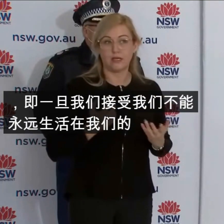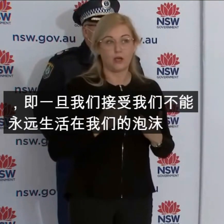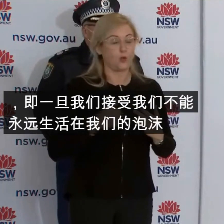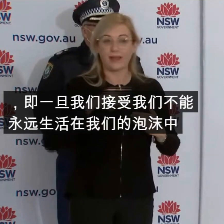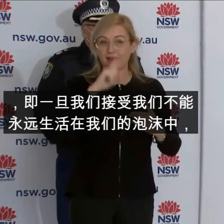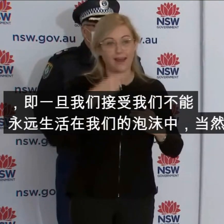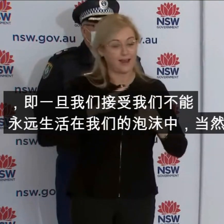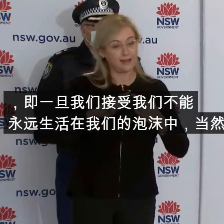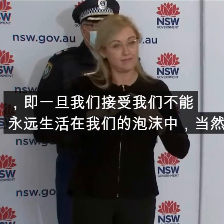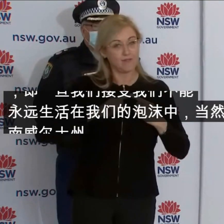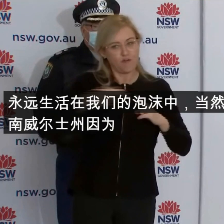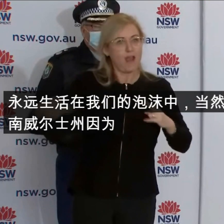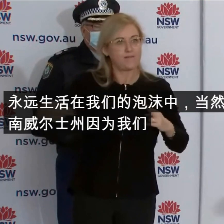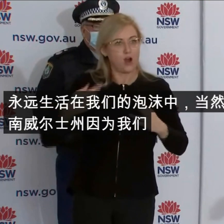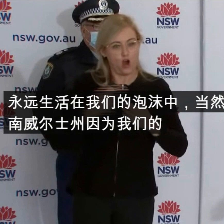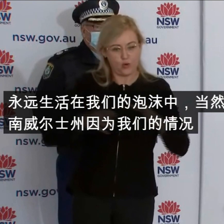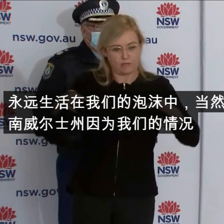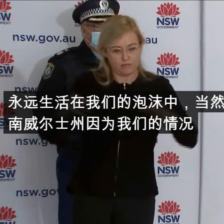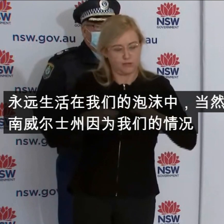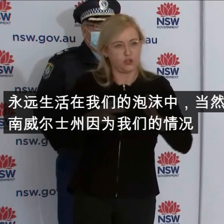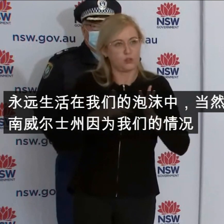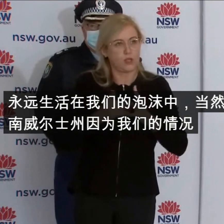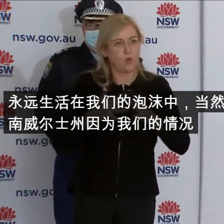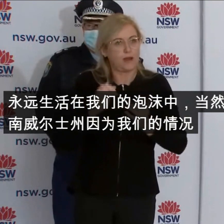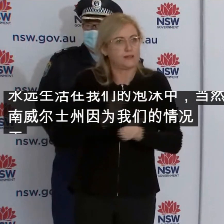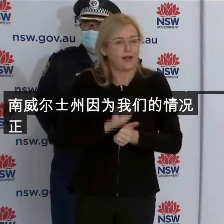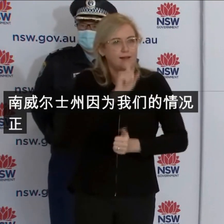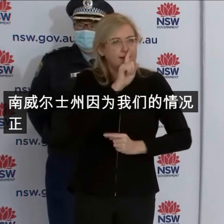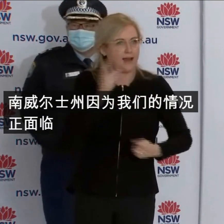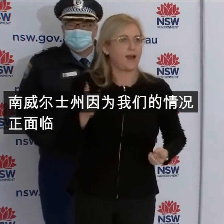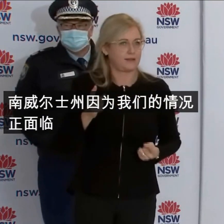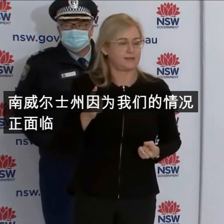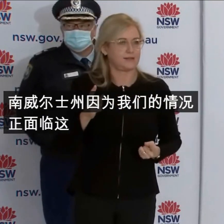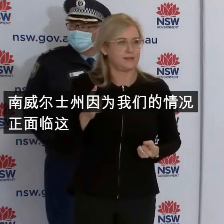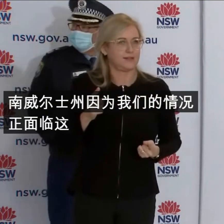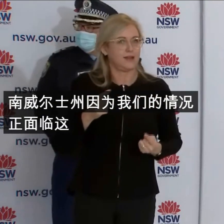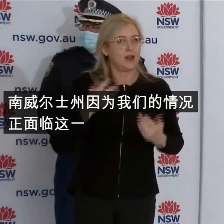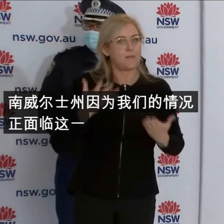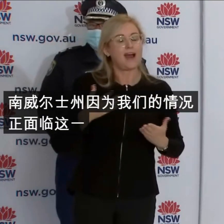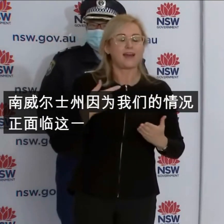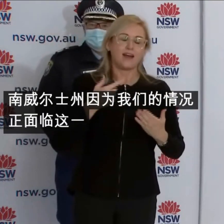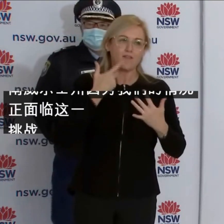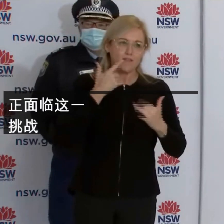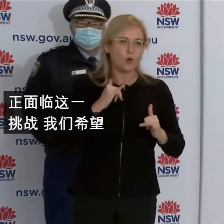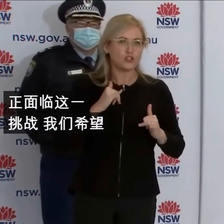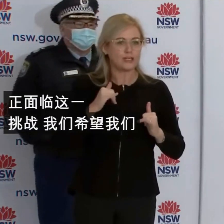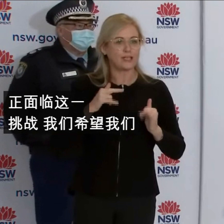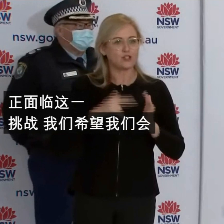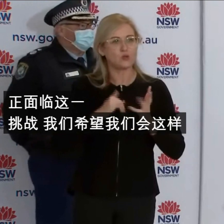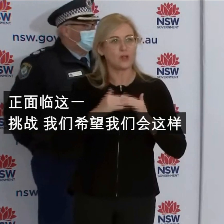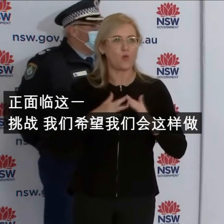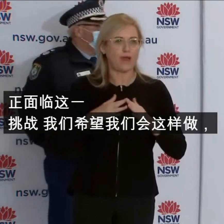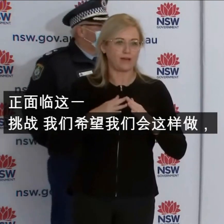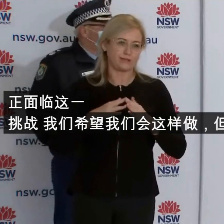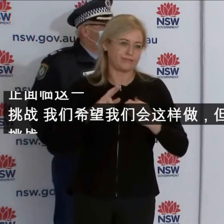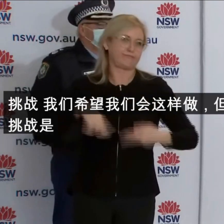bubble forever, and of course New South Wales, because of our situation, is confronting this challenge earlier than what we'd hoped